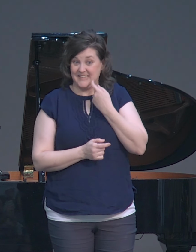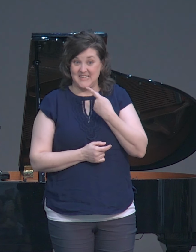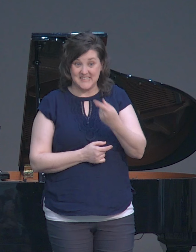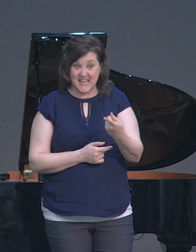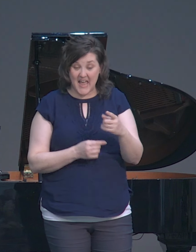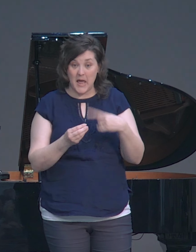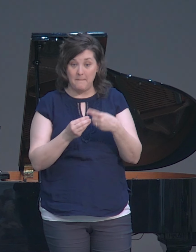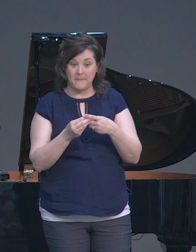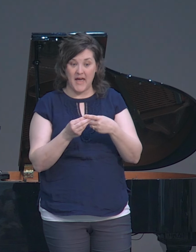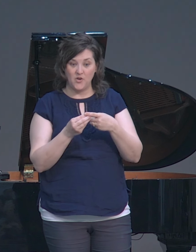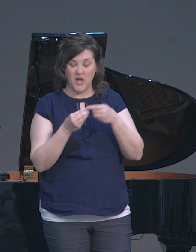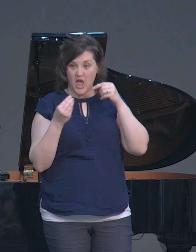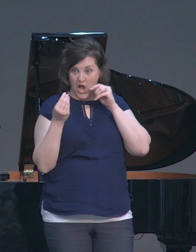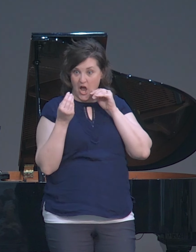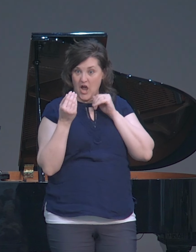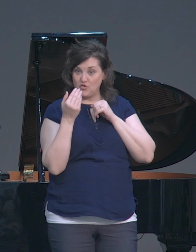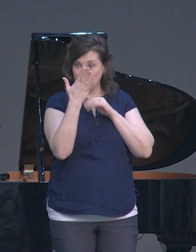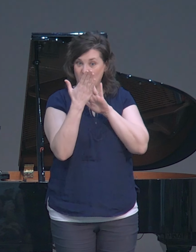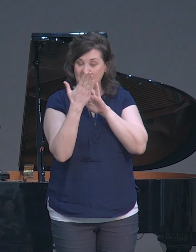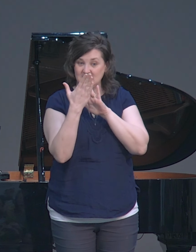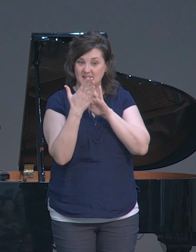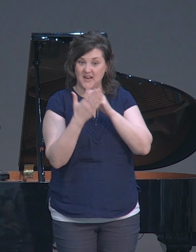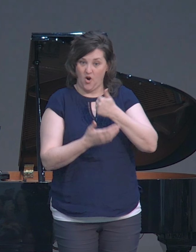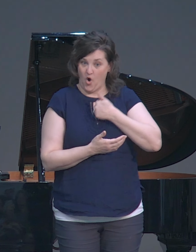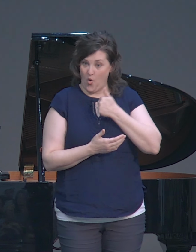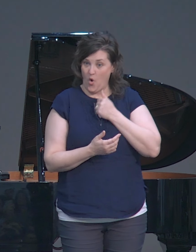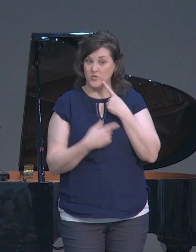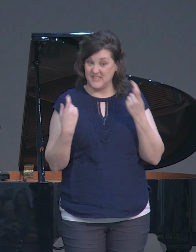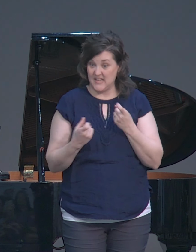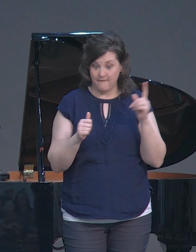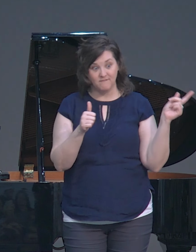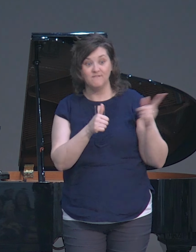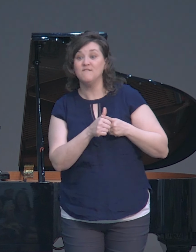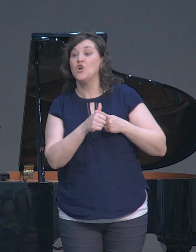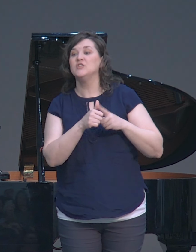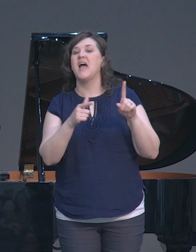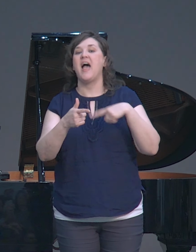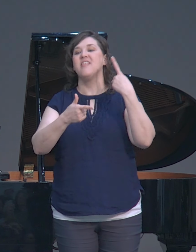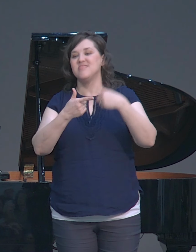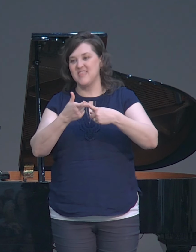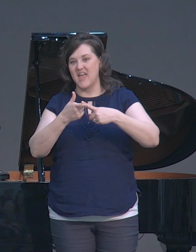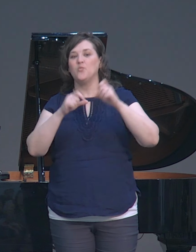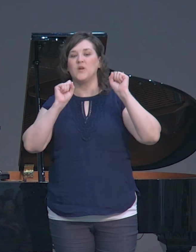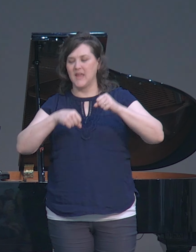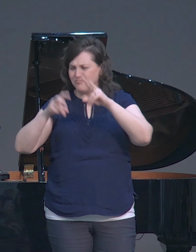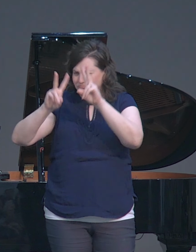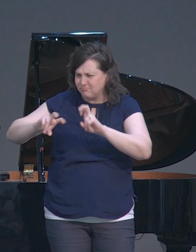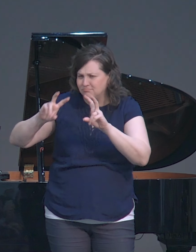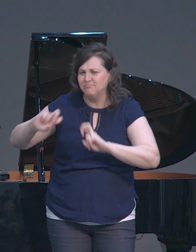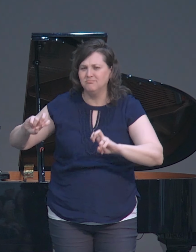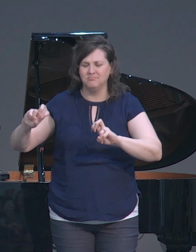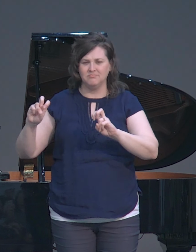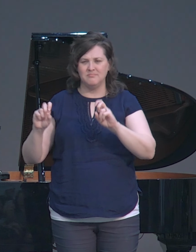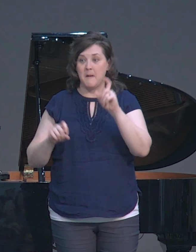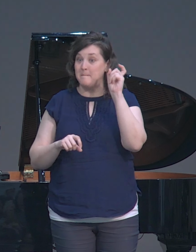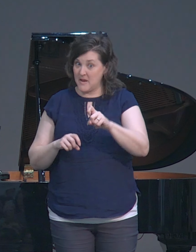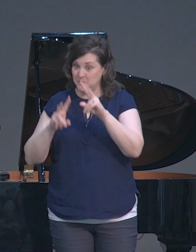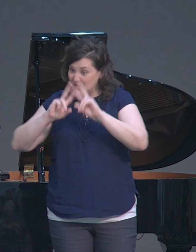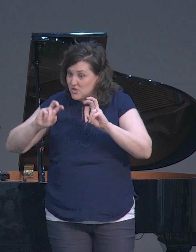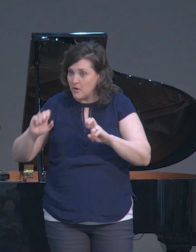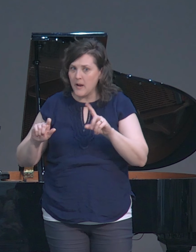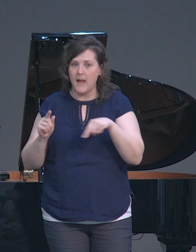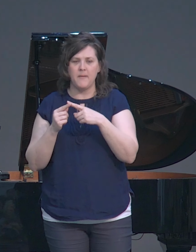about addressing our own sin first, and then we can be discerning. We must then be discerning about who we